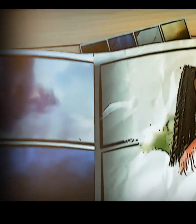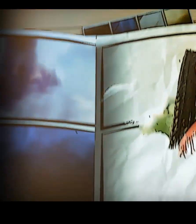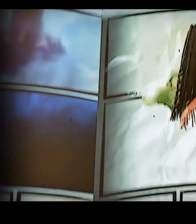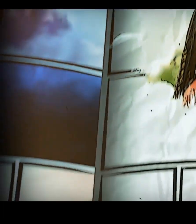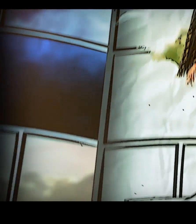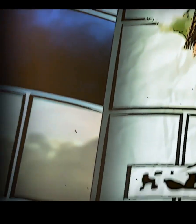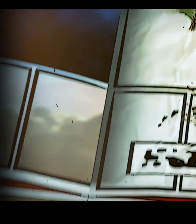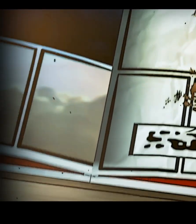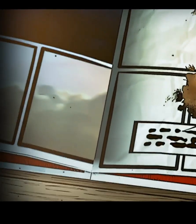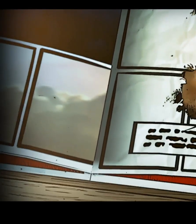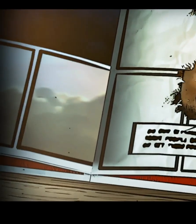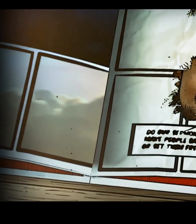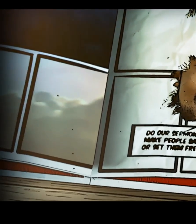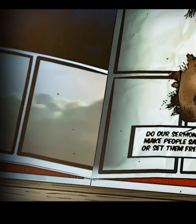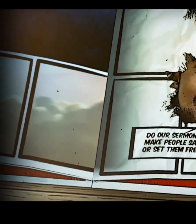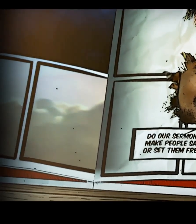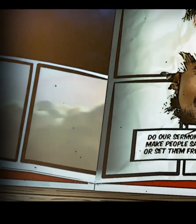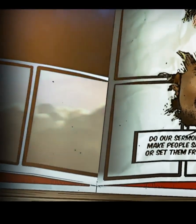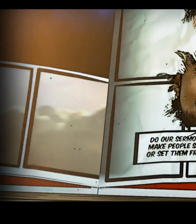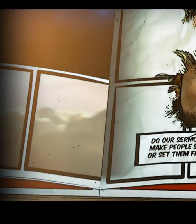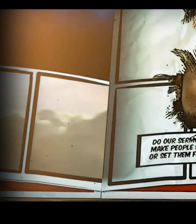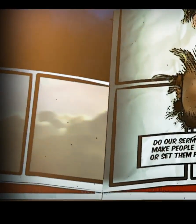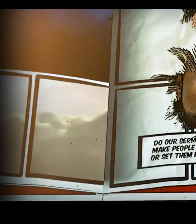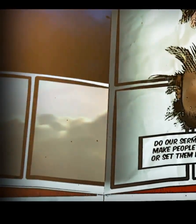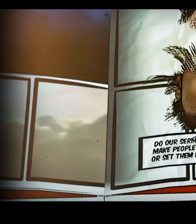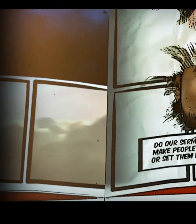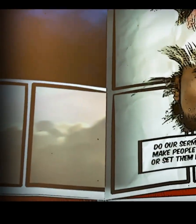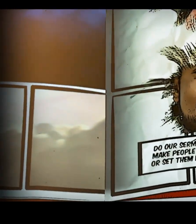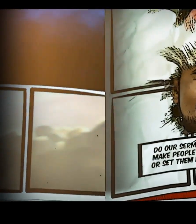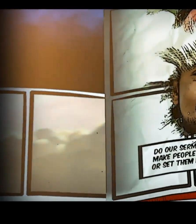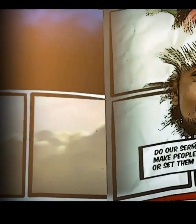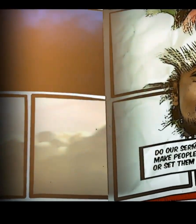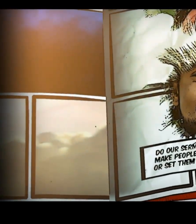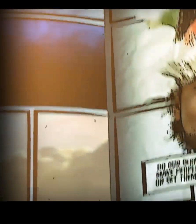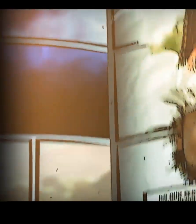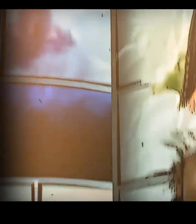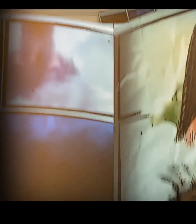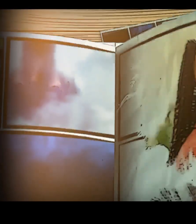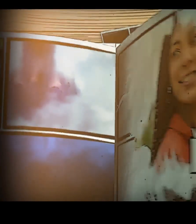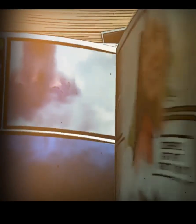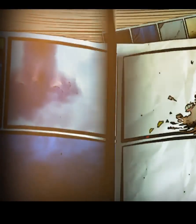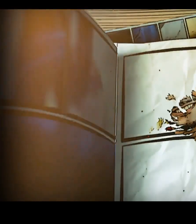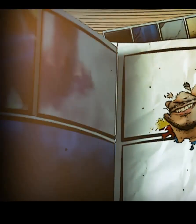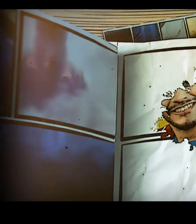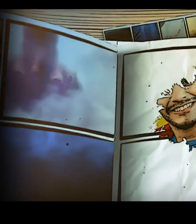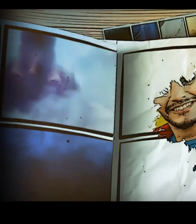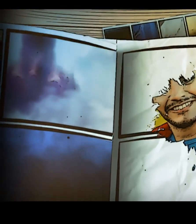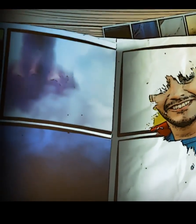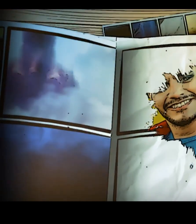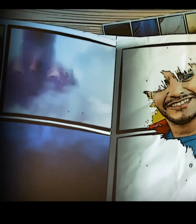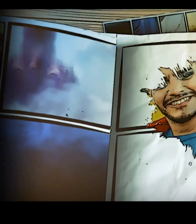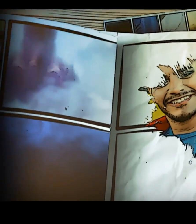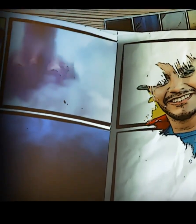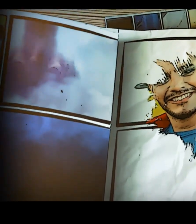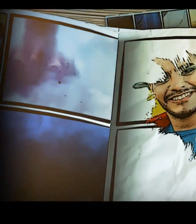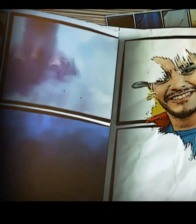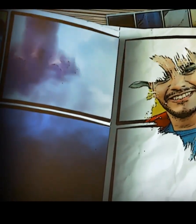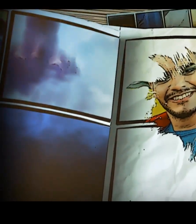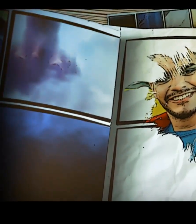about me? What you think about that? I get so sick and